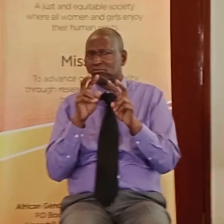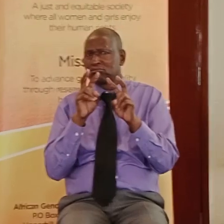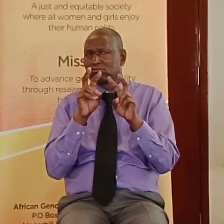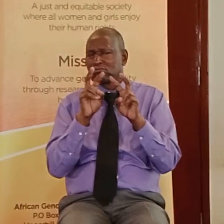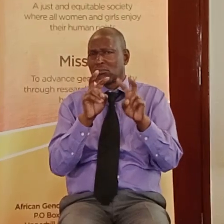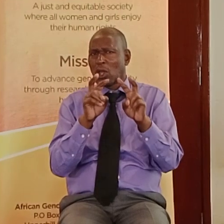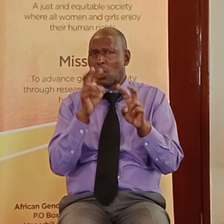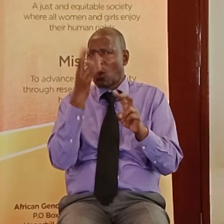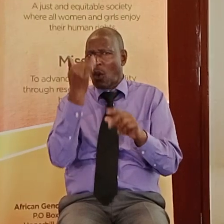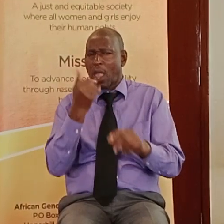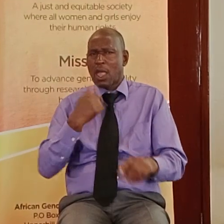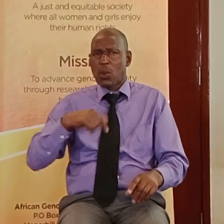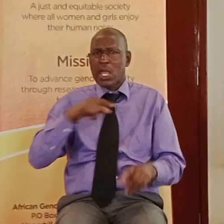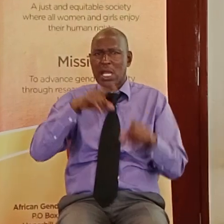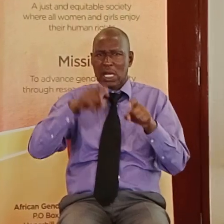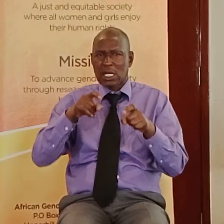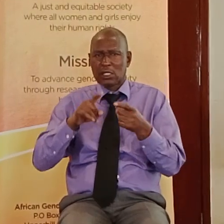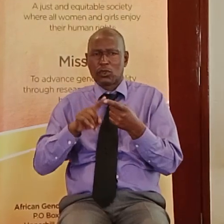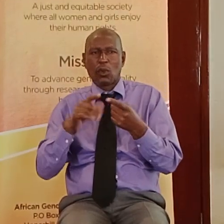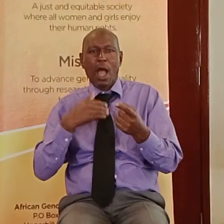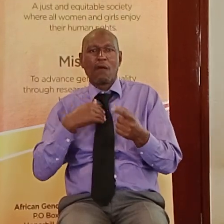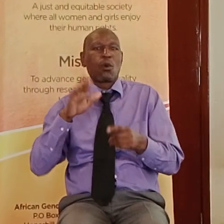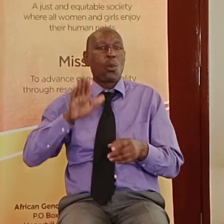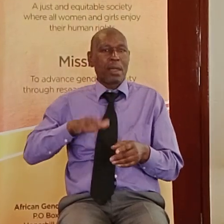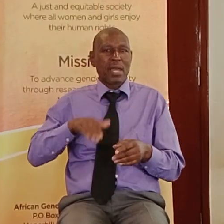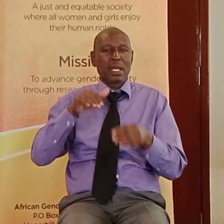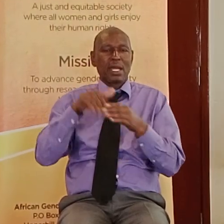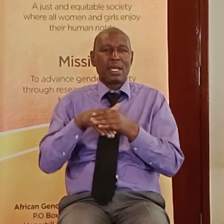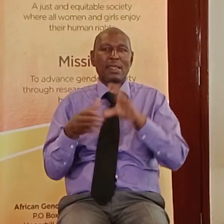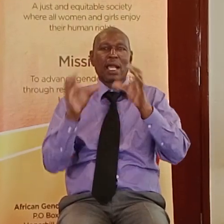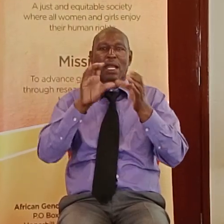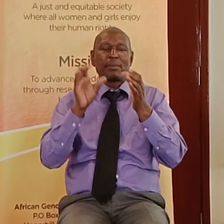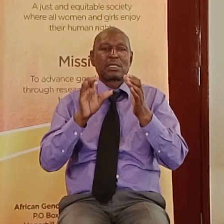do we need to have women in the climate decision making,